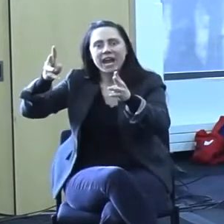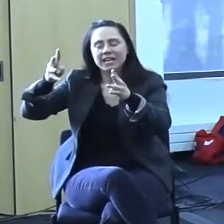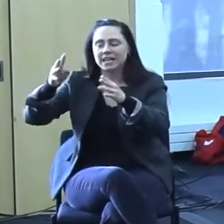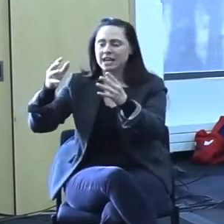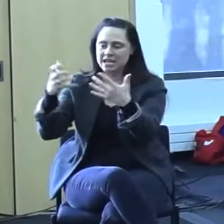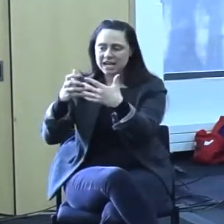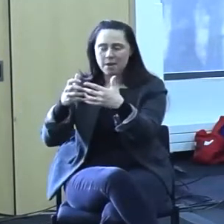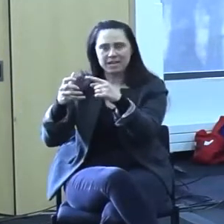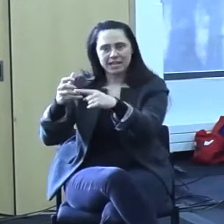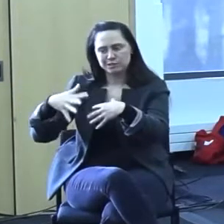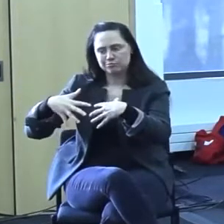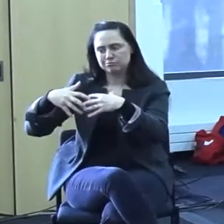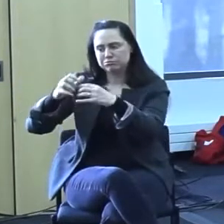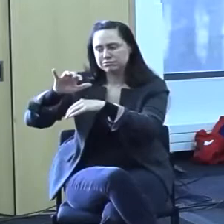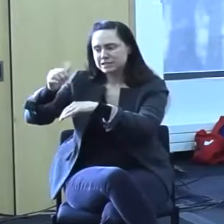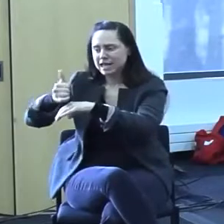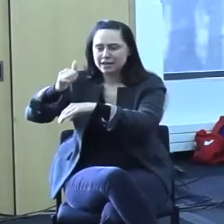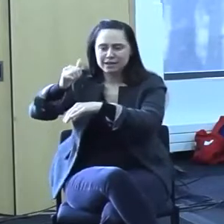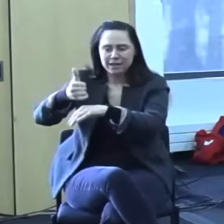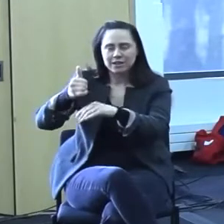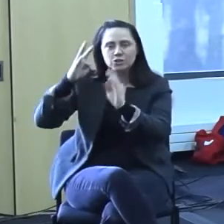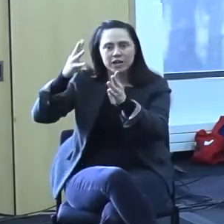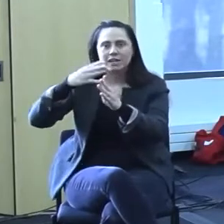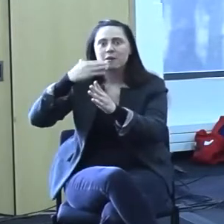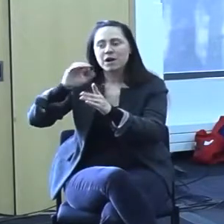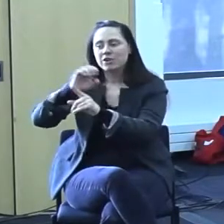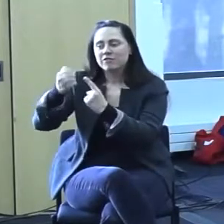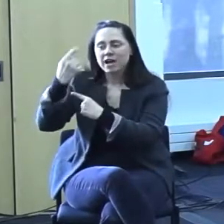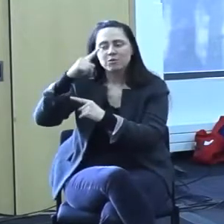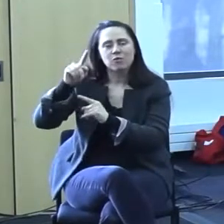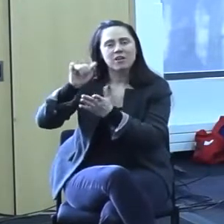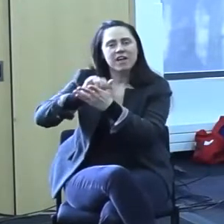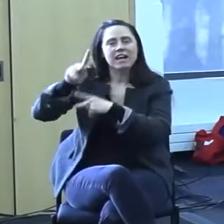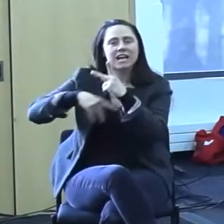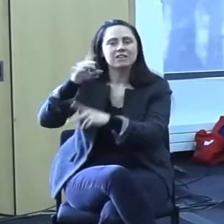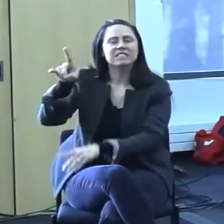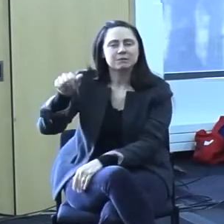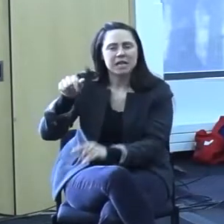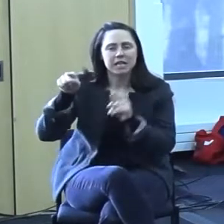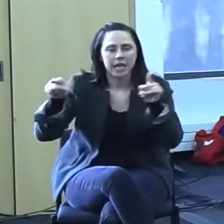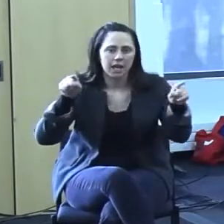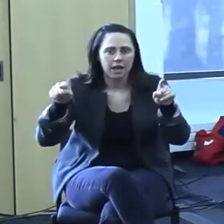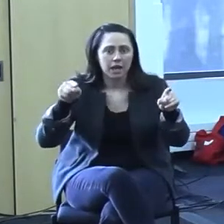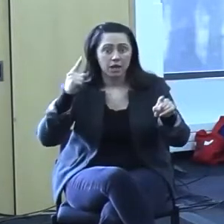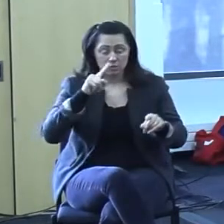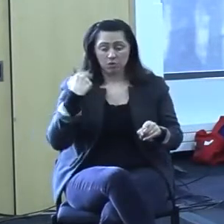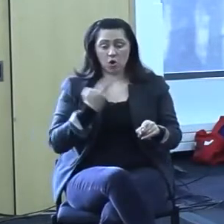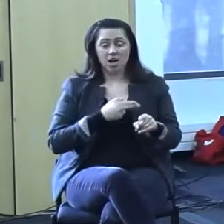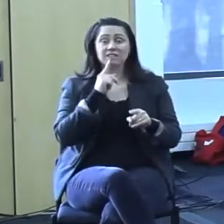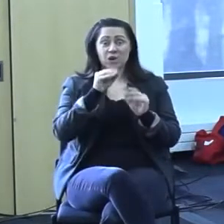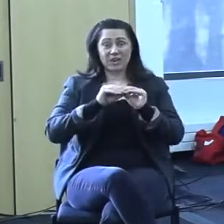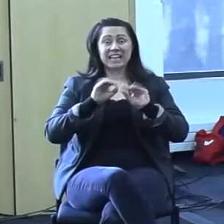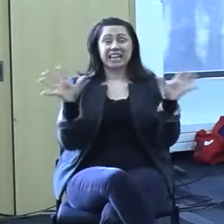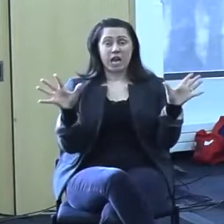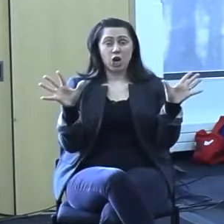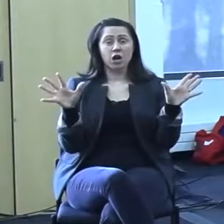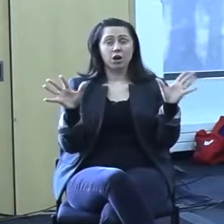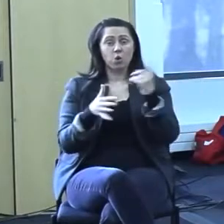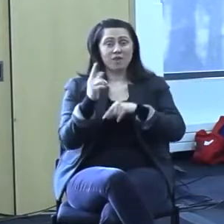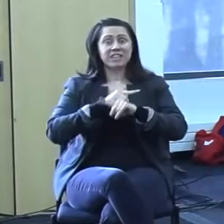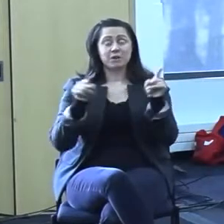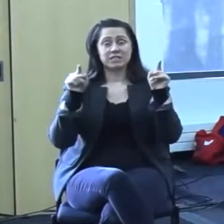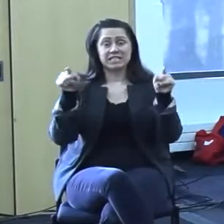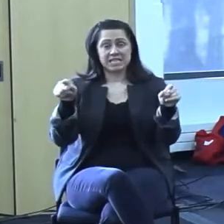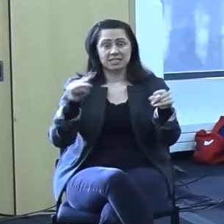accommodations in order to, you know, create a better environment for that kind of disability. So for us, it's actually very clear what the